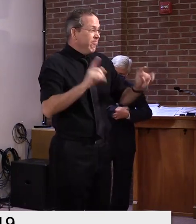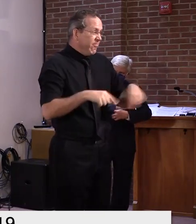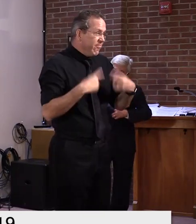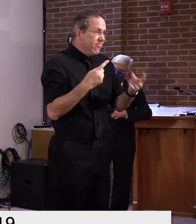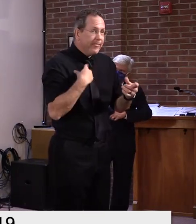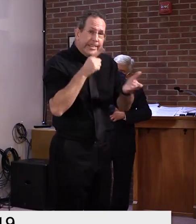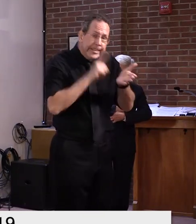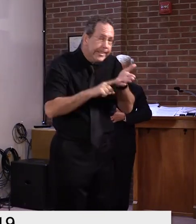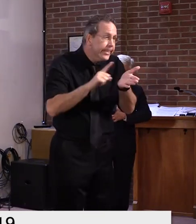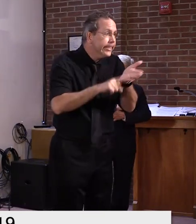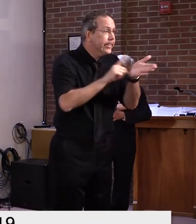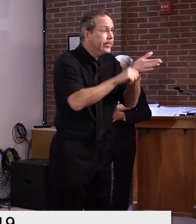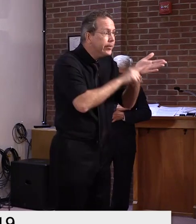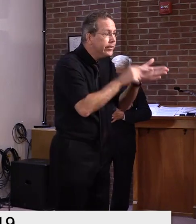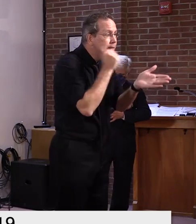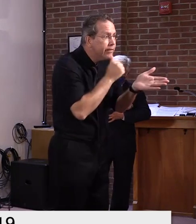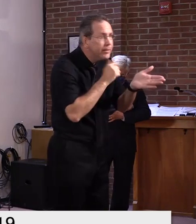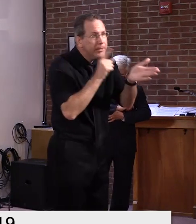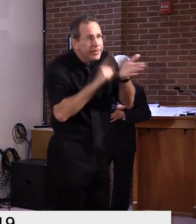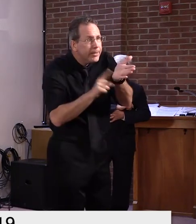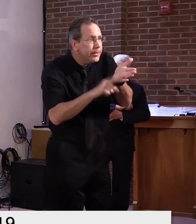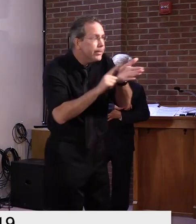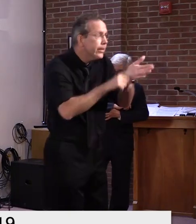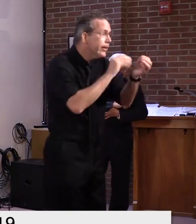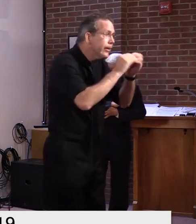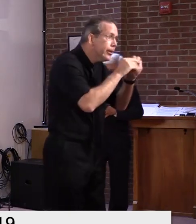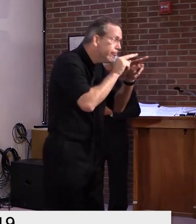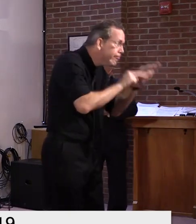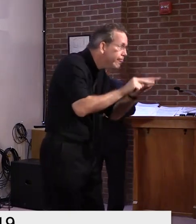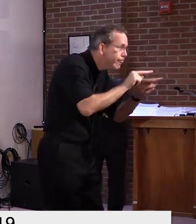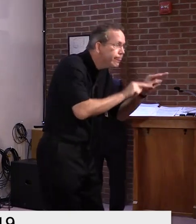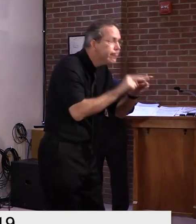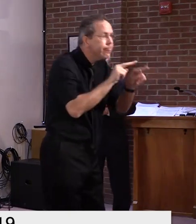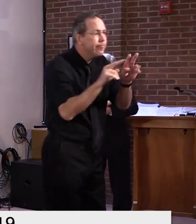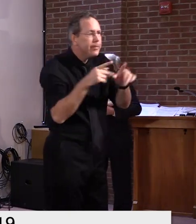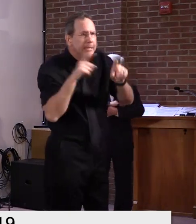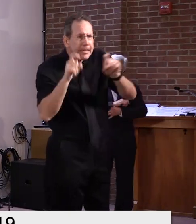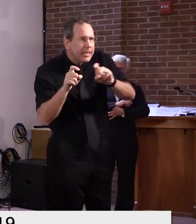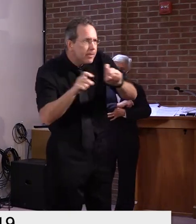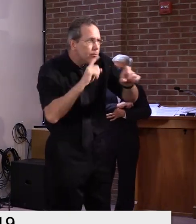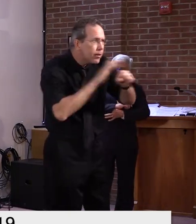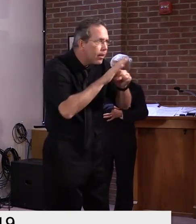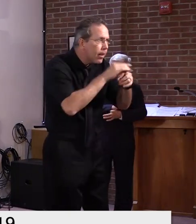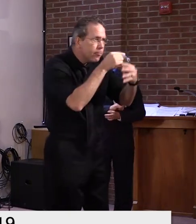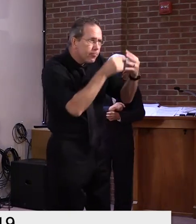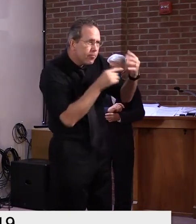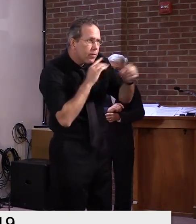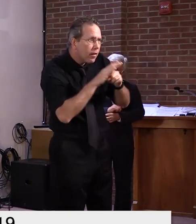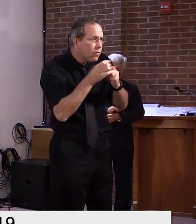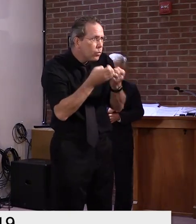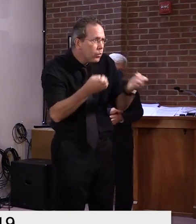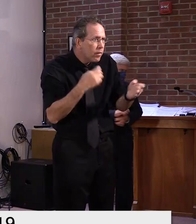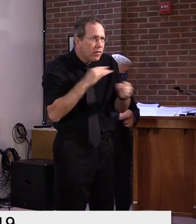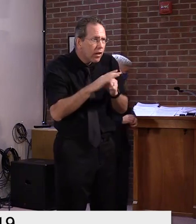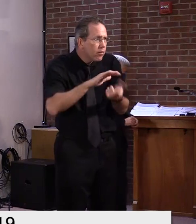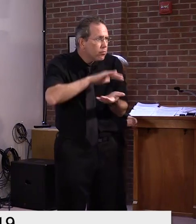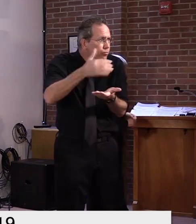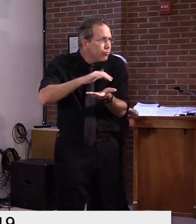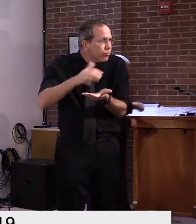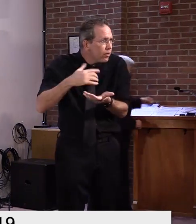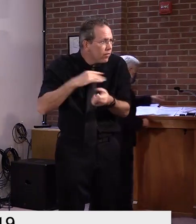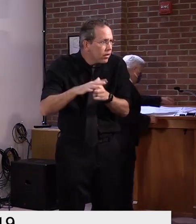with all the pop-up tests that we have. That strategy going out throughout the state has given us the ability to